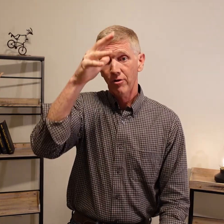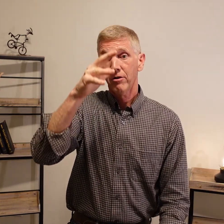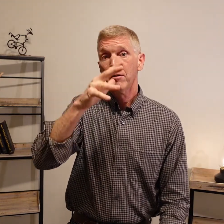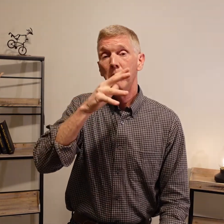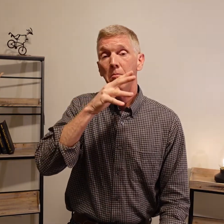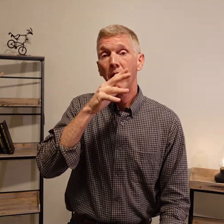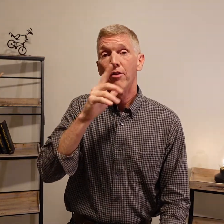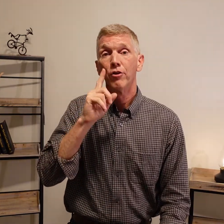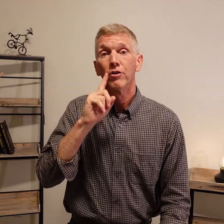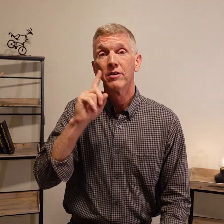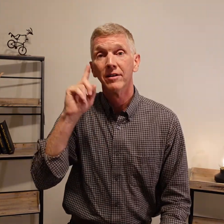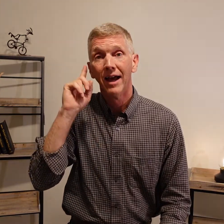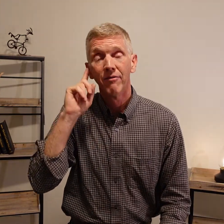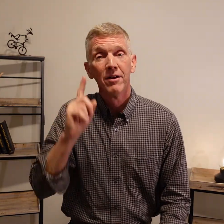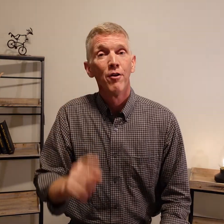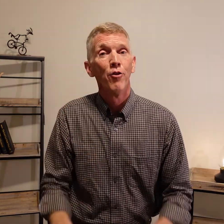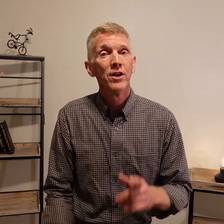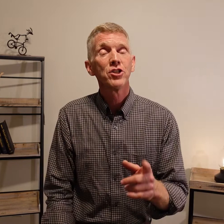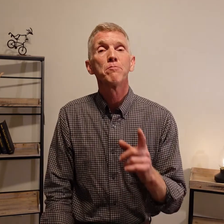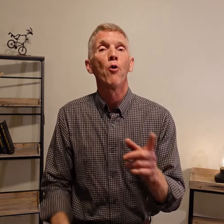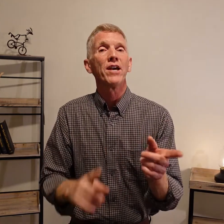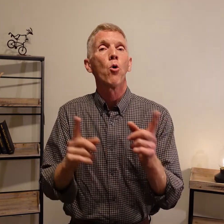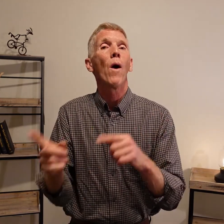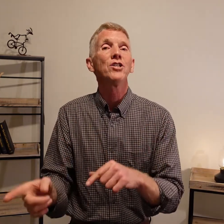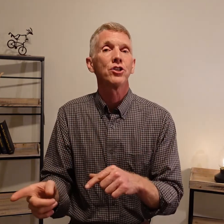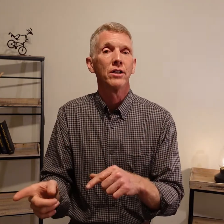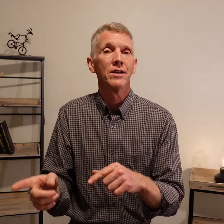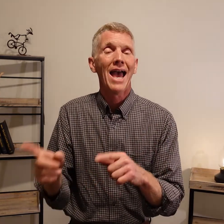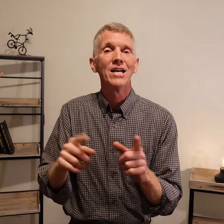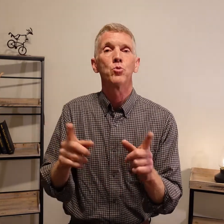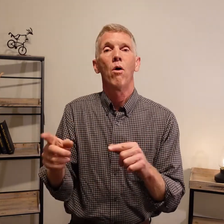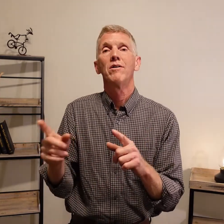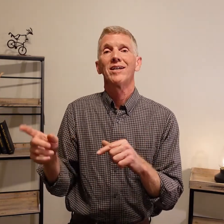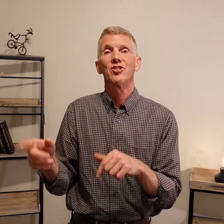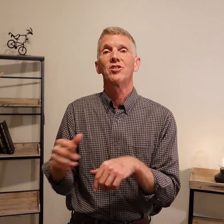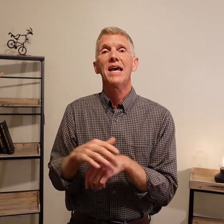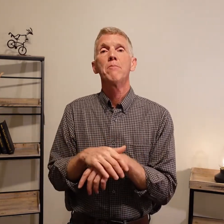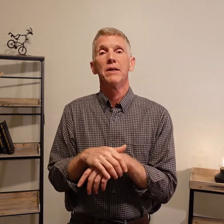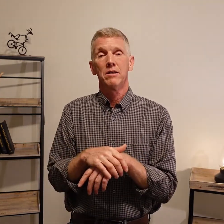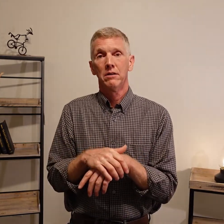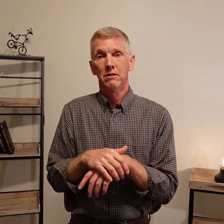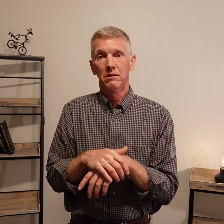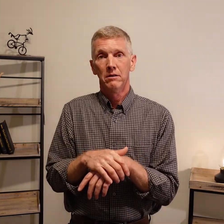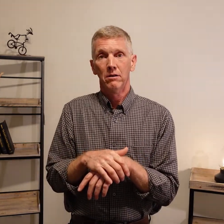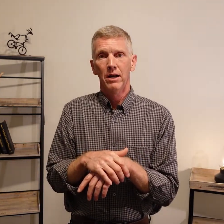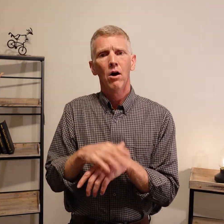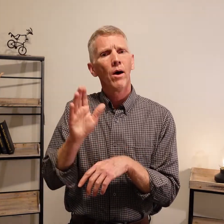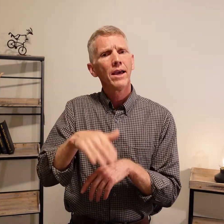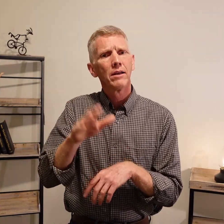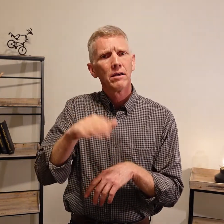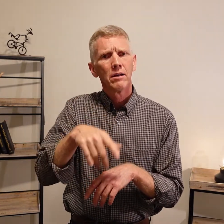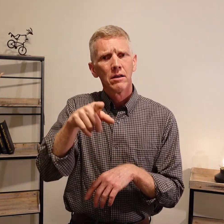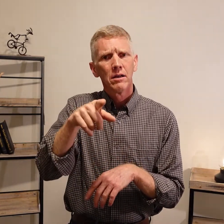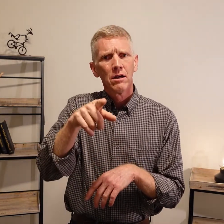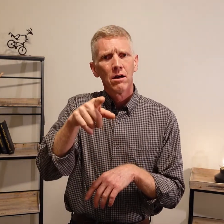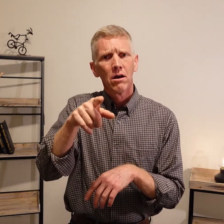Father, mother, deaf. This is both a question as well as a statement. Right? Oh, hey, are